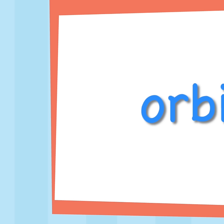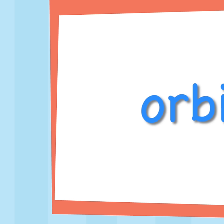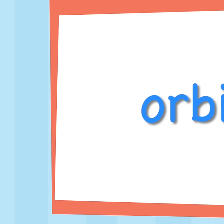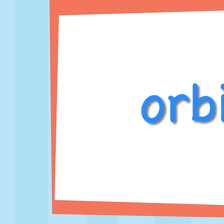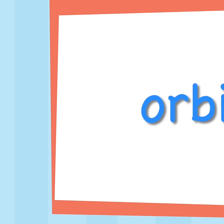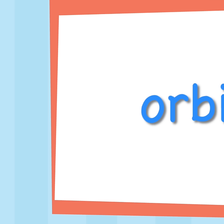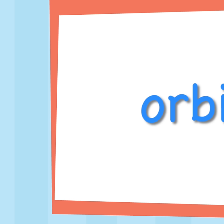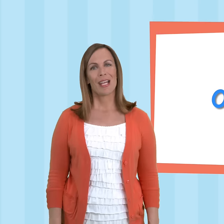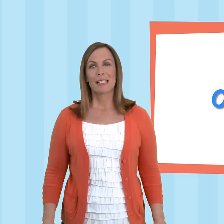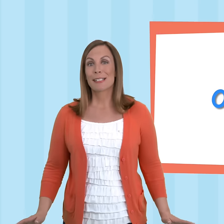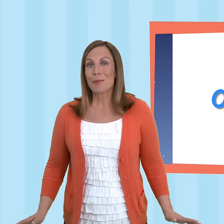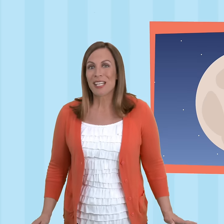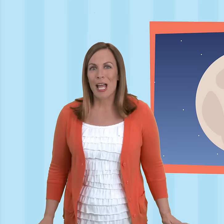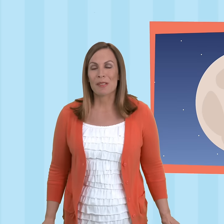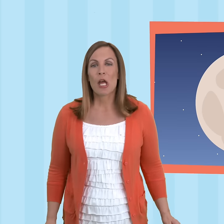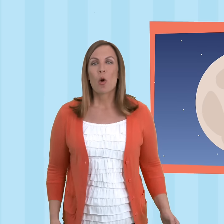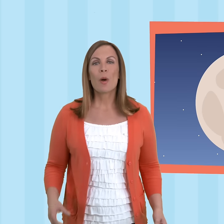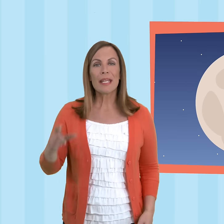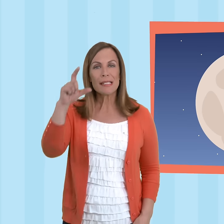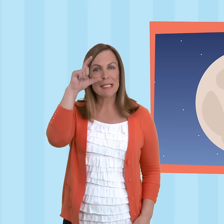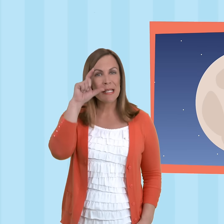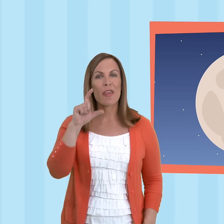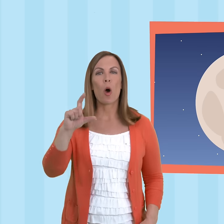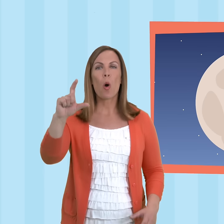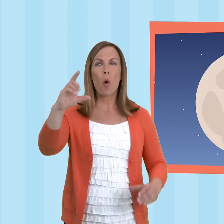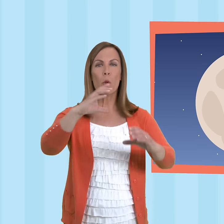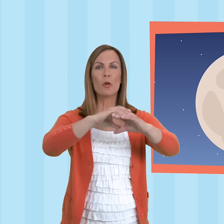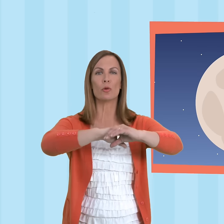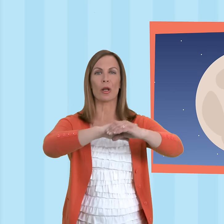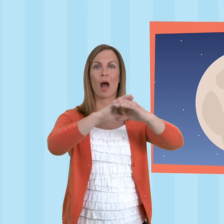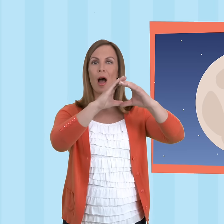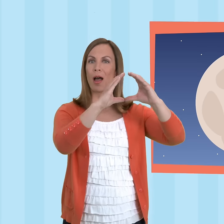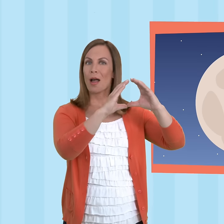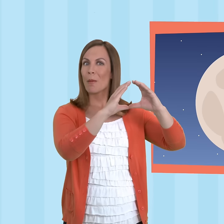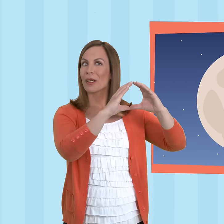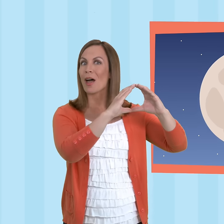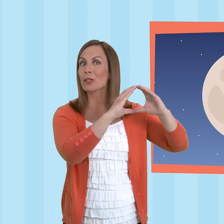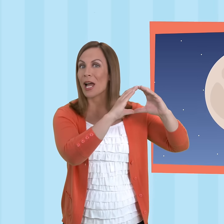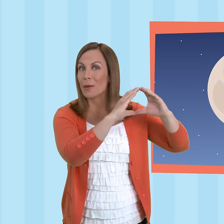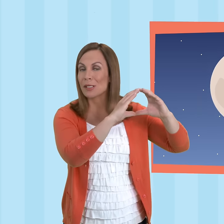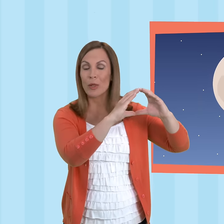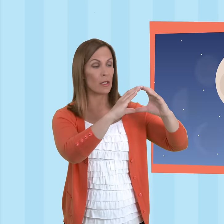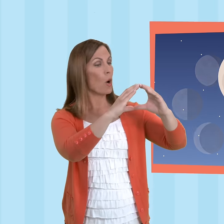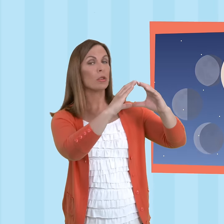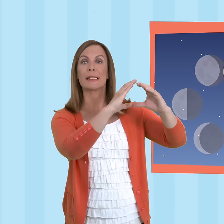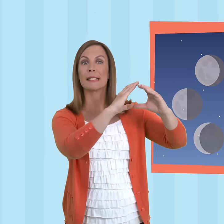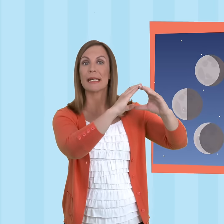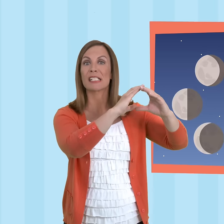Orbit. Sometimes we can see the whole moon, but other times we can only see